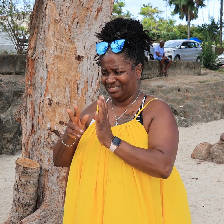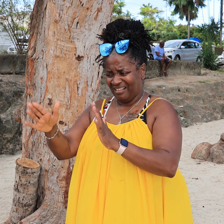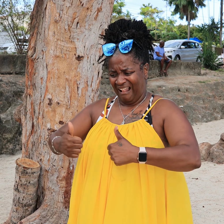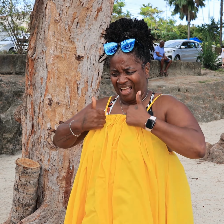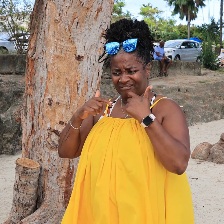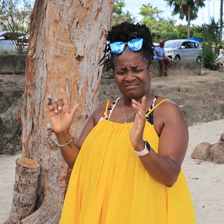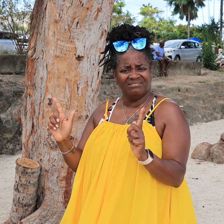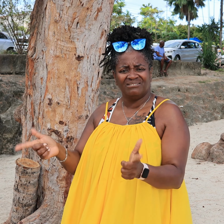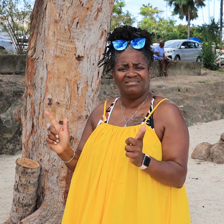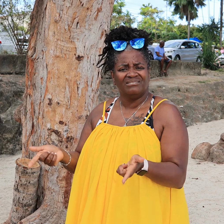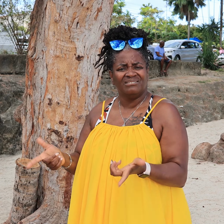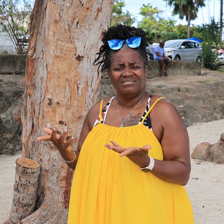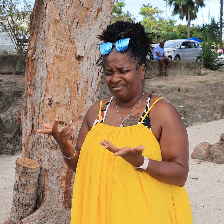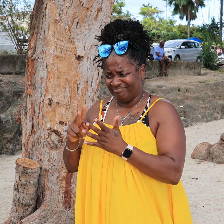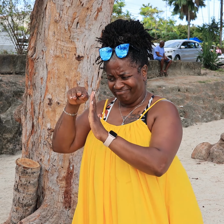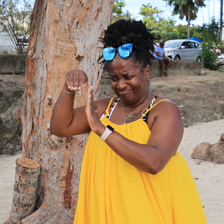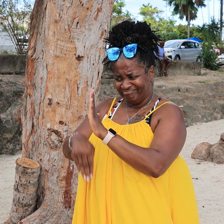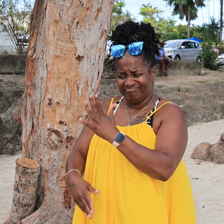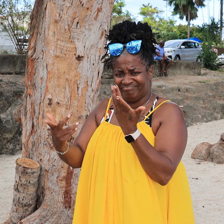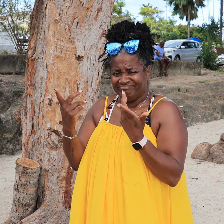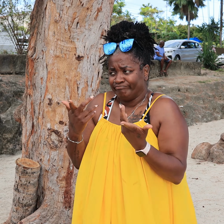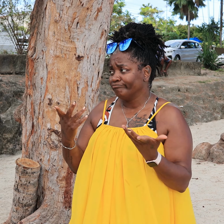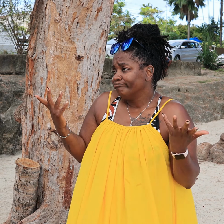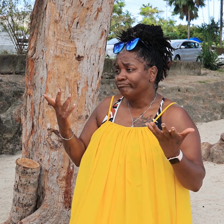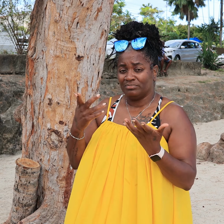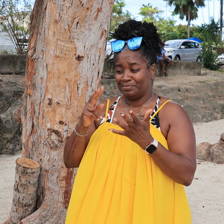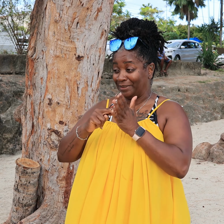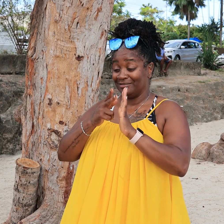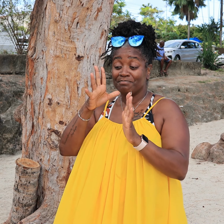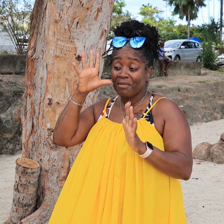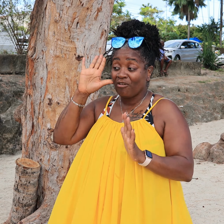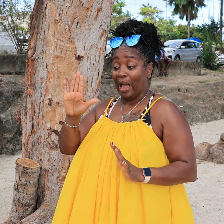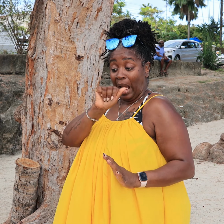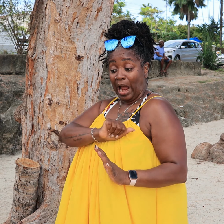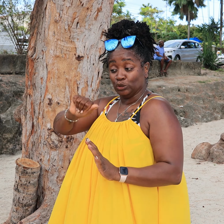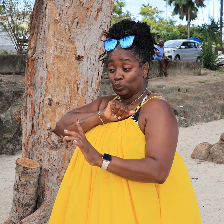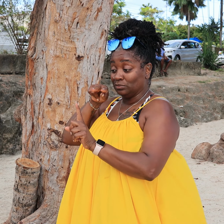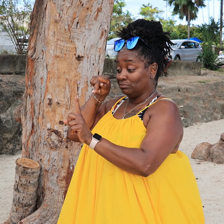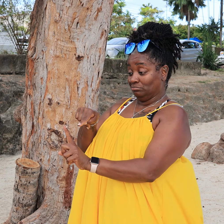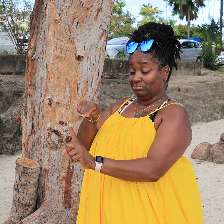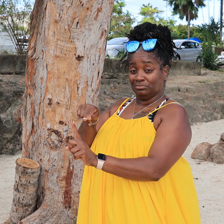encouraging, they're not going to progress. Life will be neither here or there for them. So the attitude of the parents,